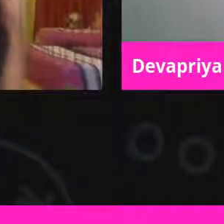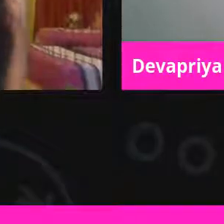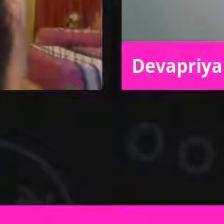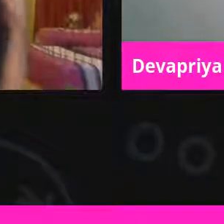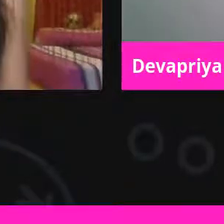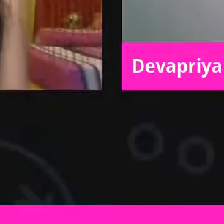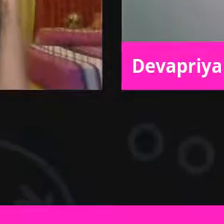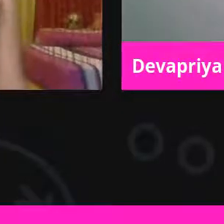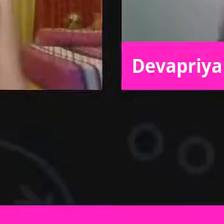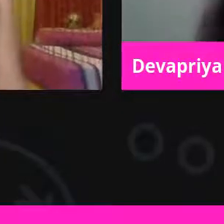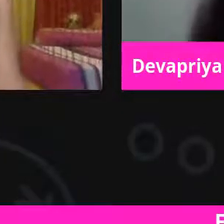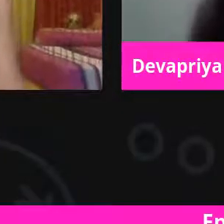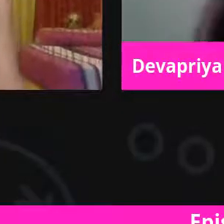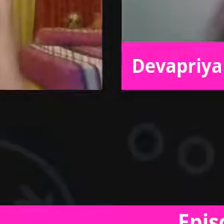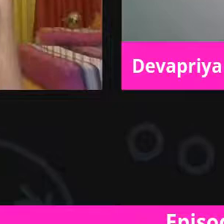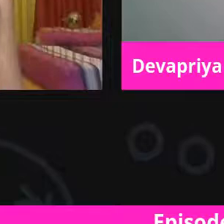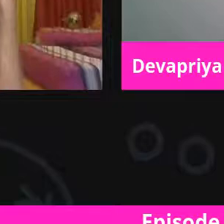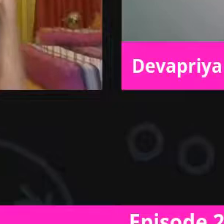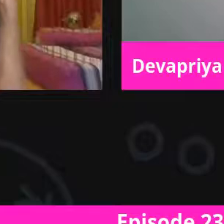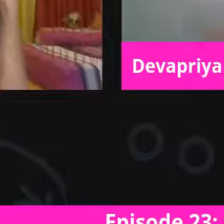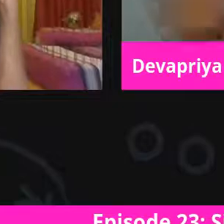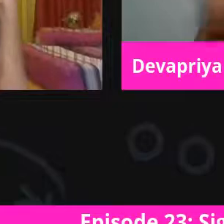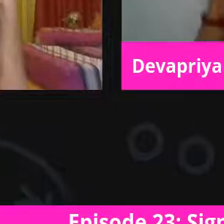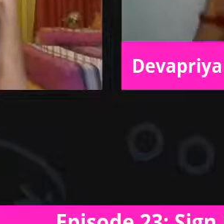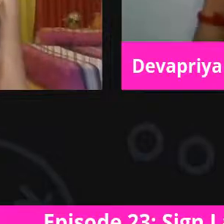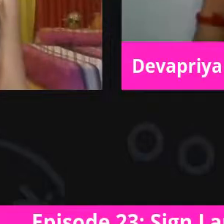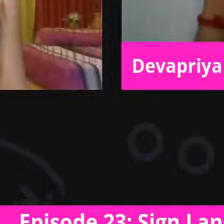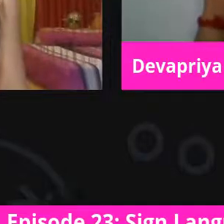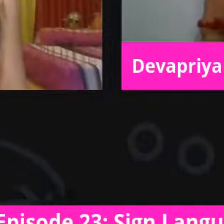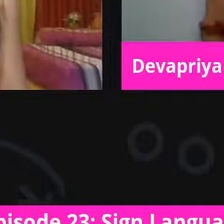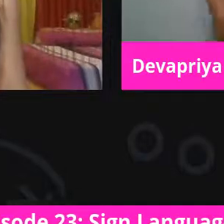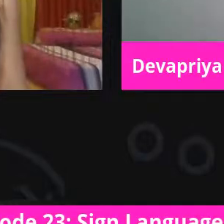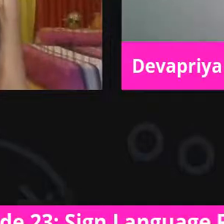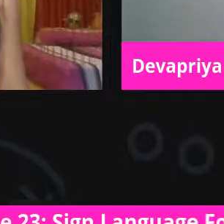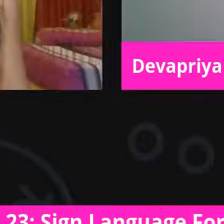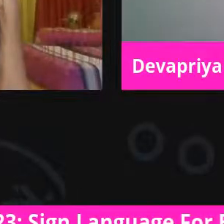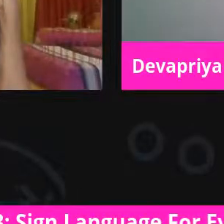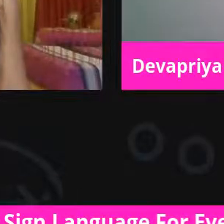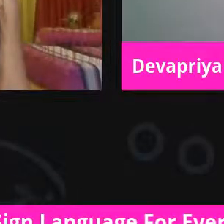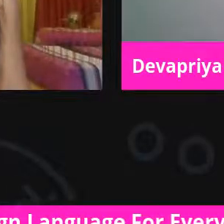Yeah, you're right. Okay, bye. See you guys next week. Bye. Bye.